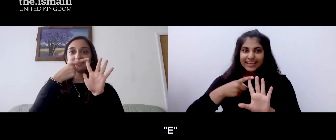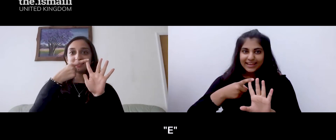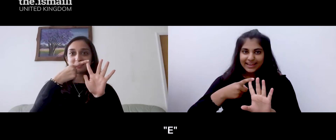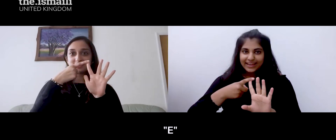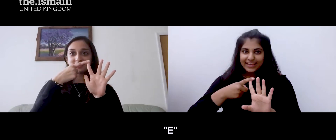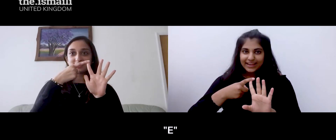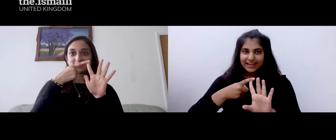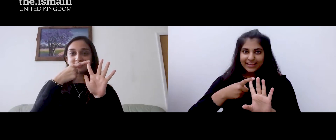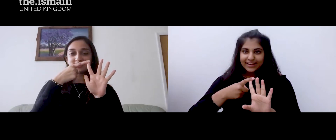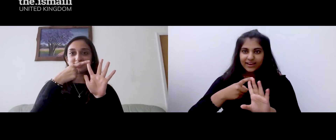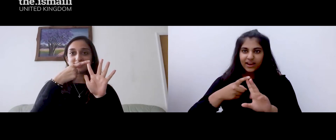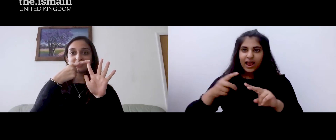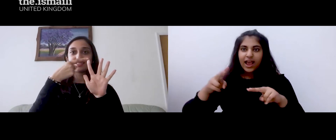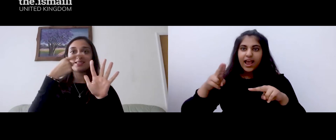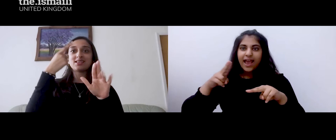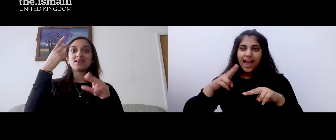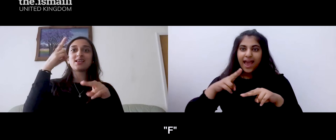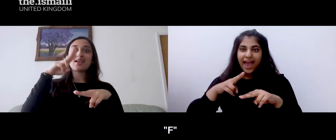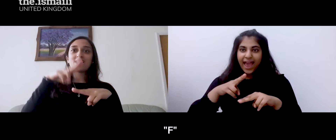E,